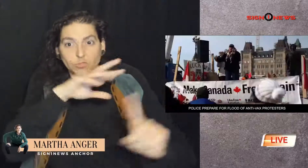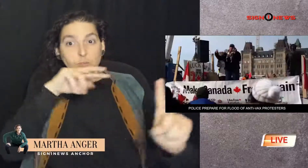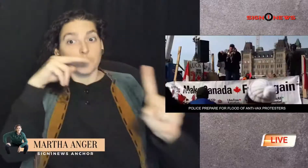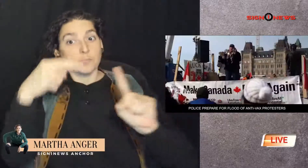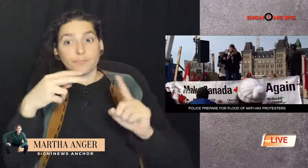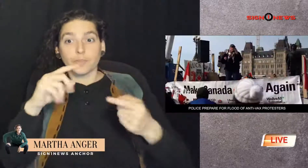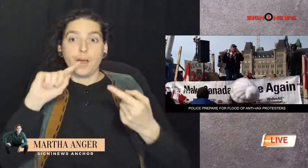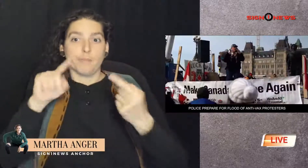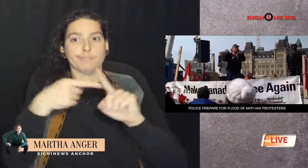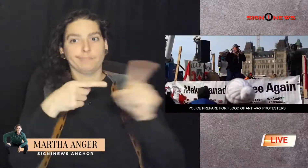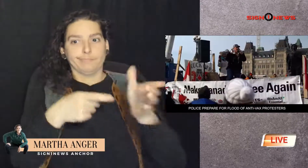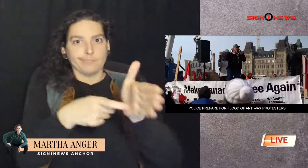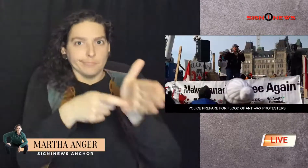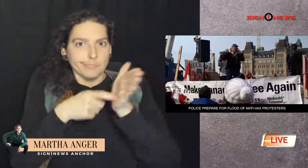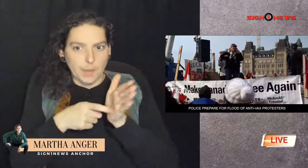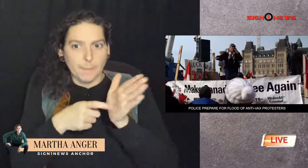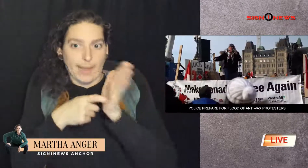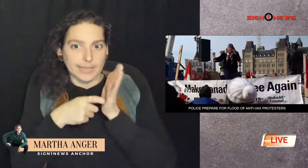their big rigs.